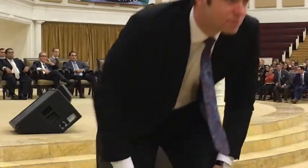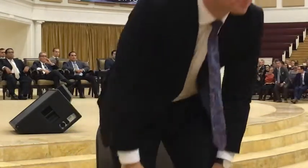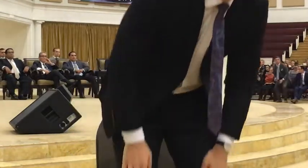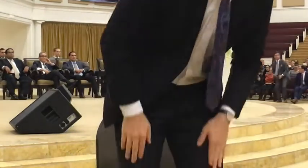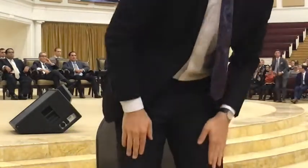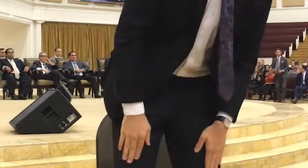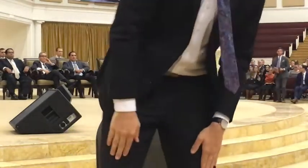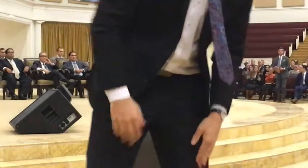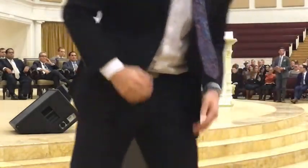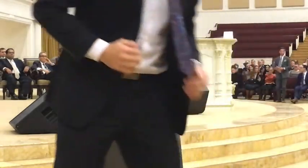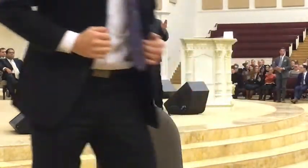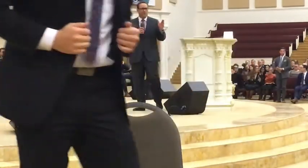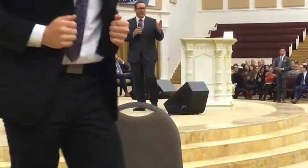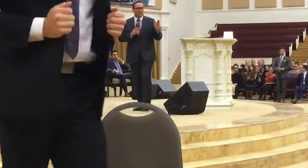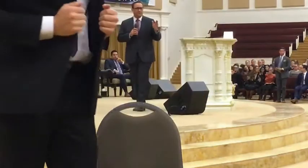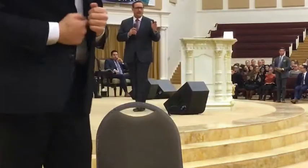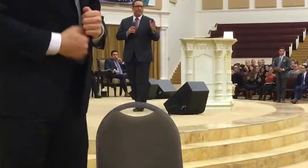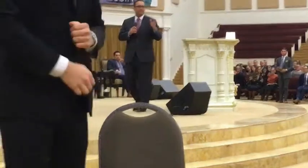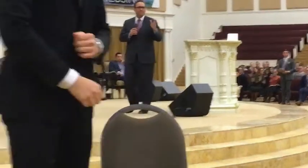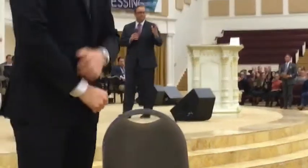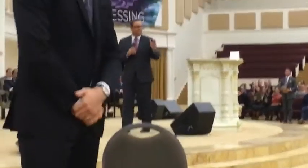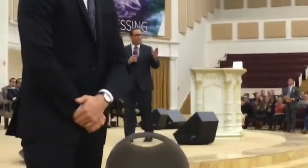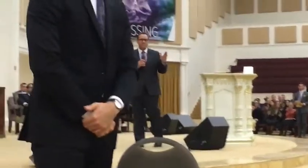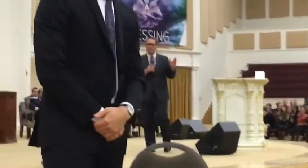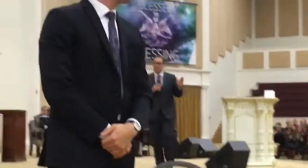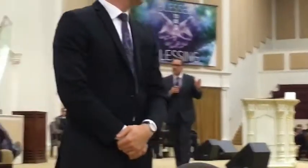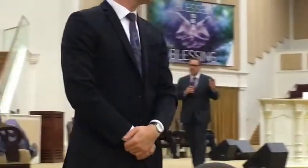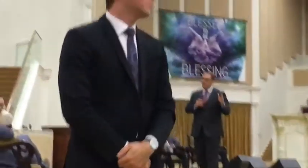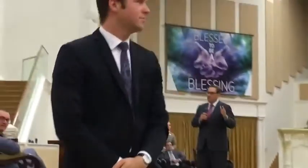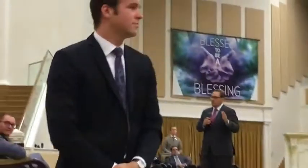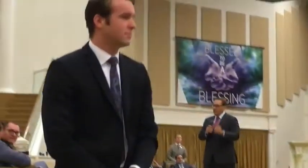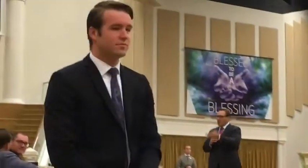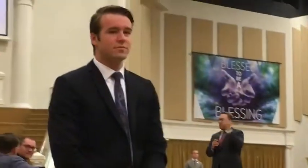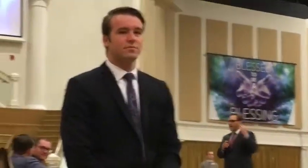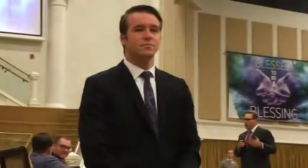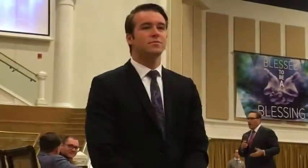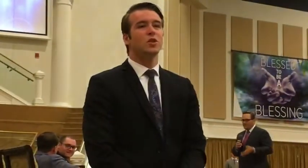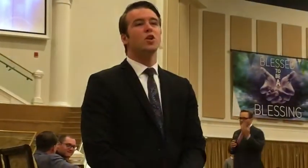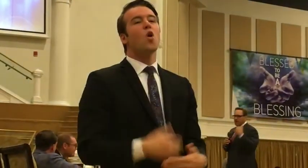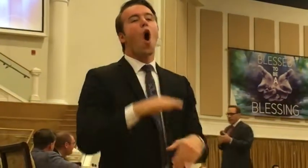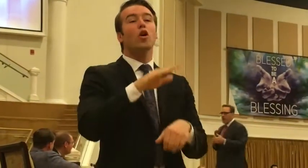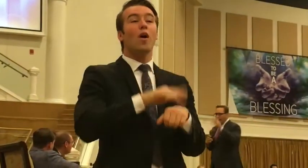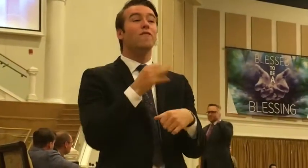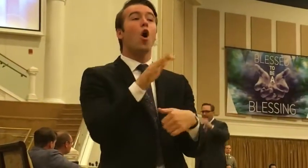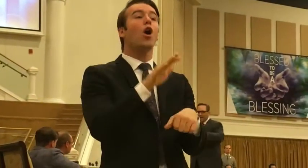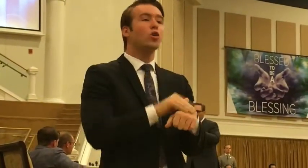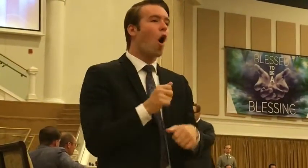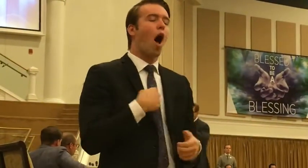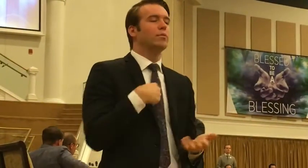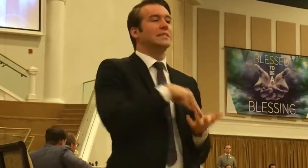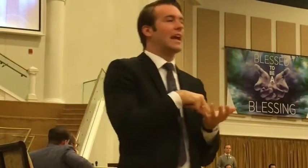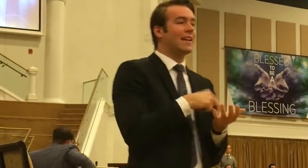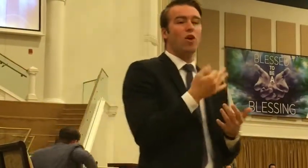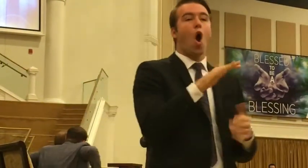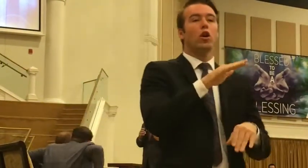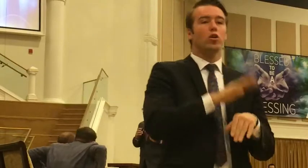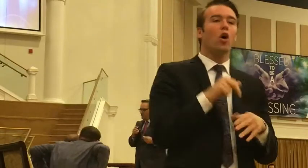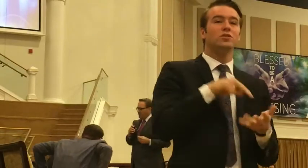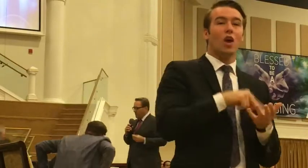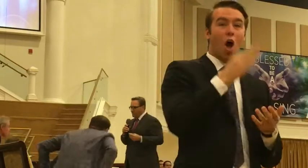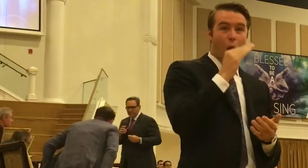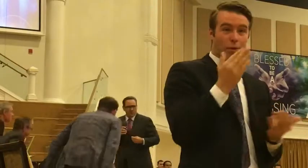You feel called, you're going to be behind the pulpit, okay? I mean, you're already called. If you're already called, I'm standing. Y'all stand with me. I